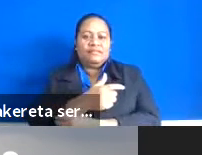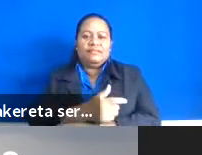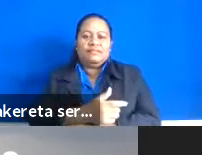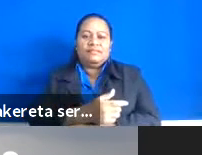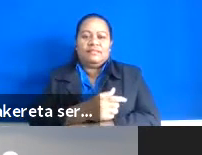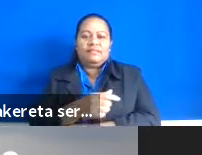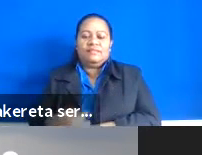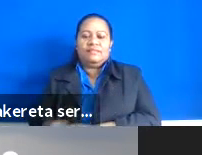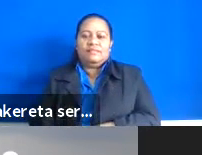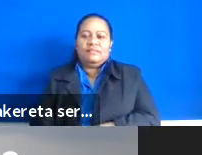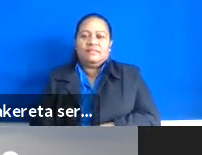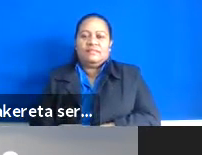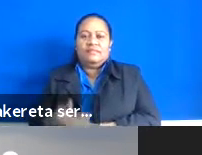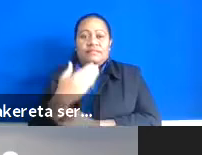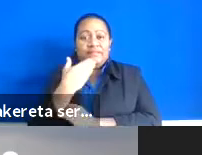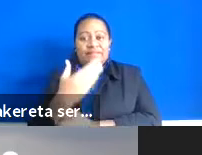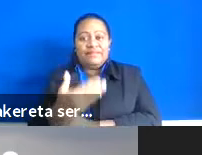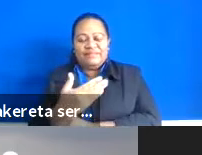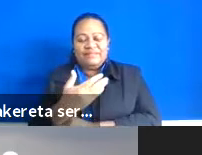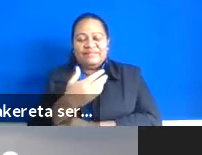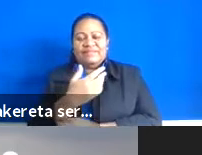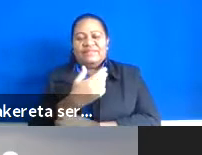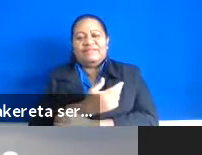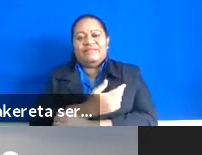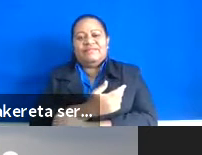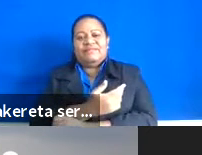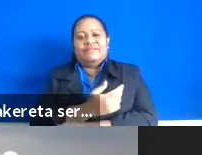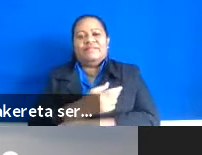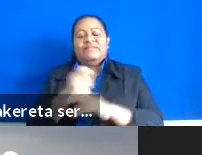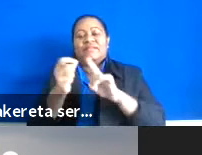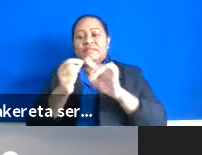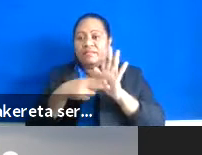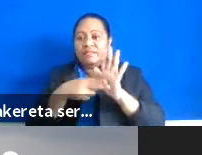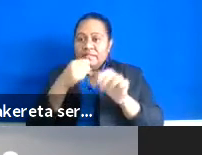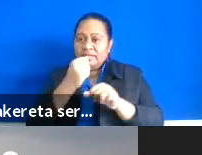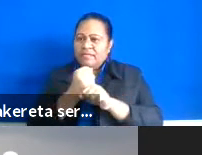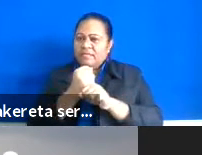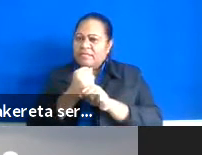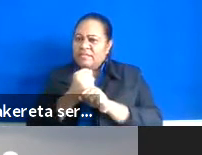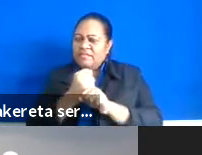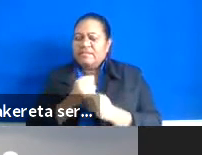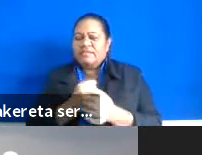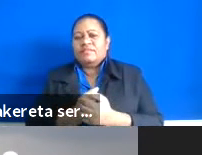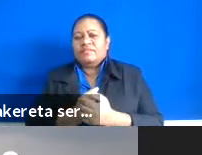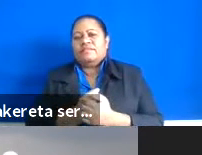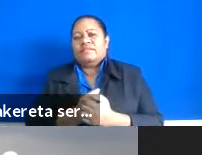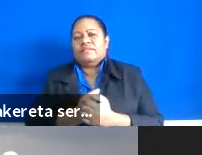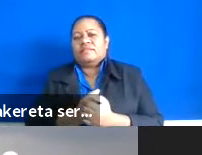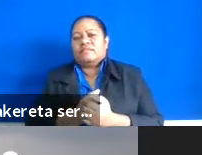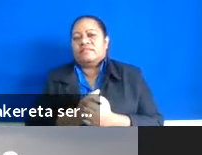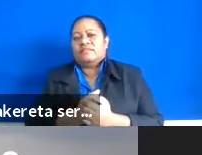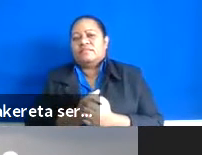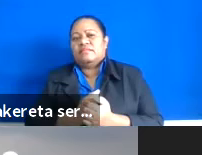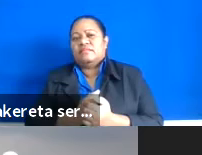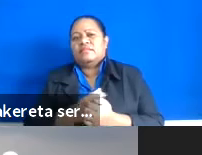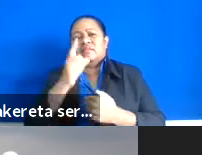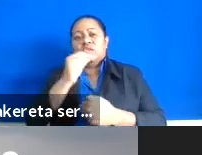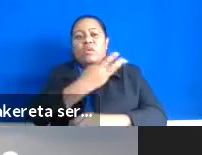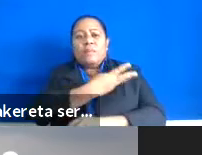Thank you. So in Papua New Guinea, we've been doing this marine management